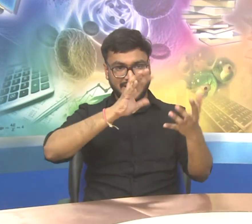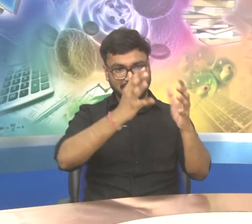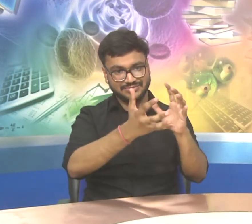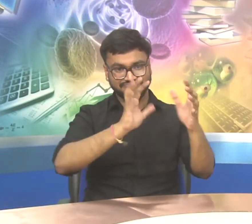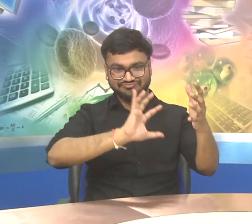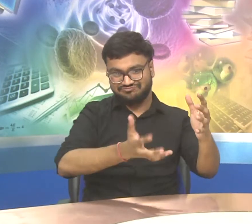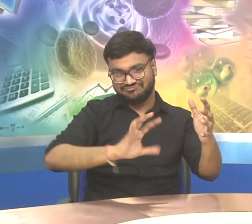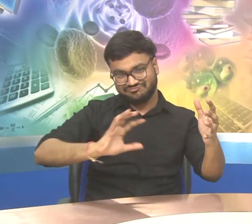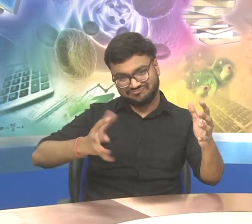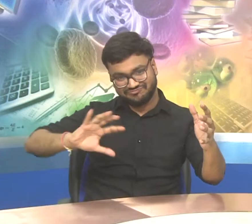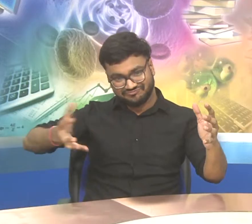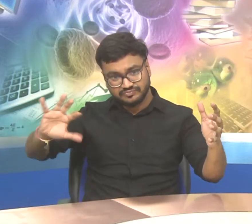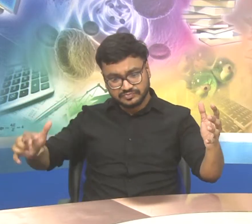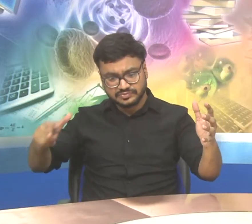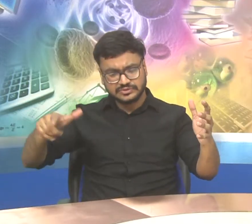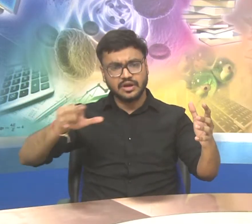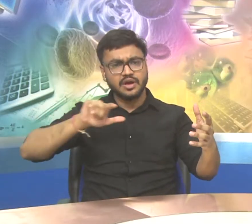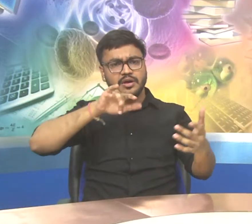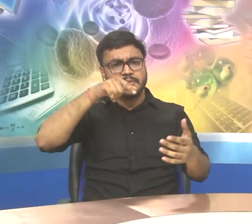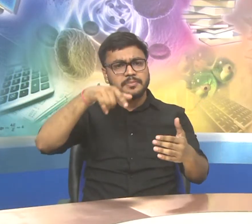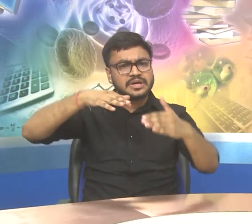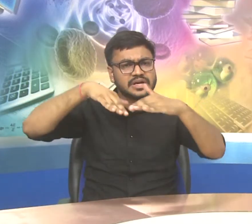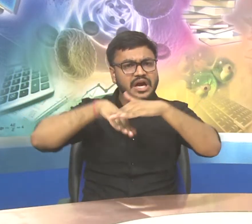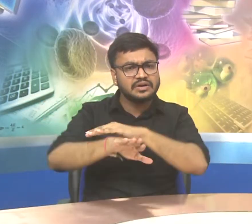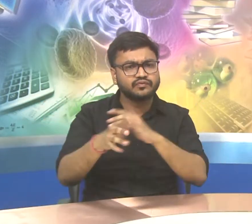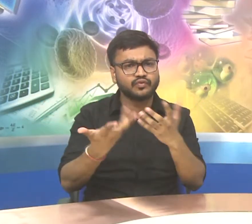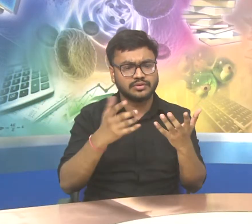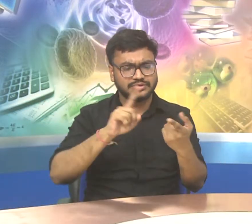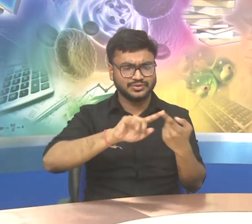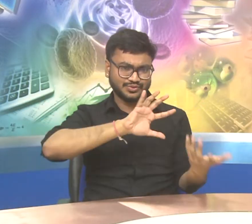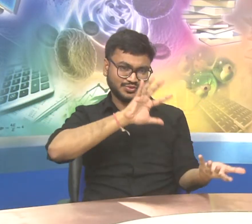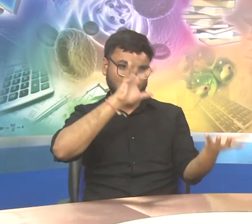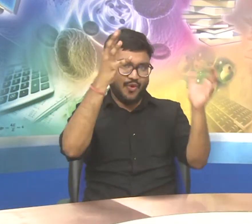.1.1 Solar System and the formation of planet Earth.